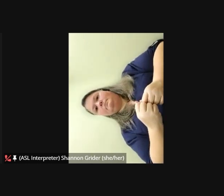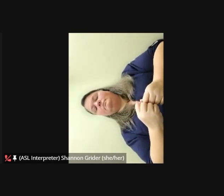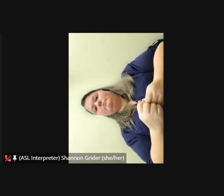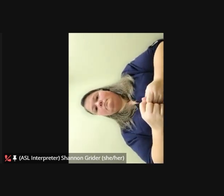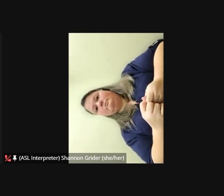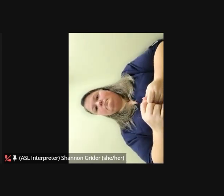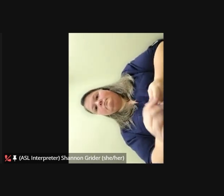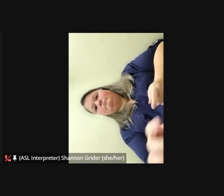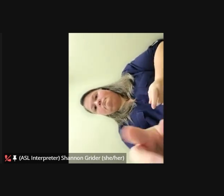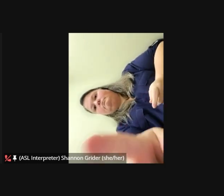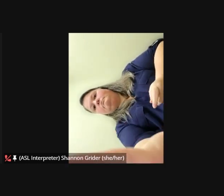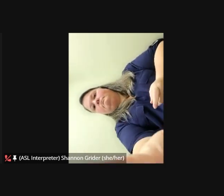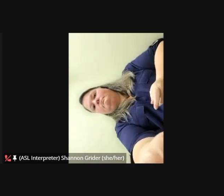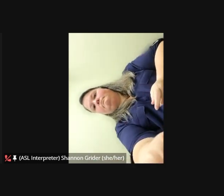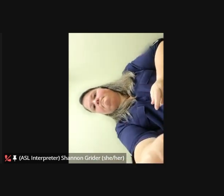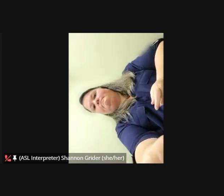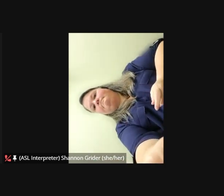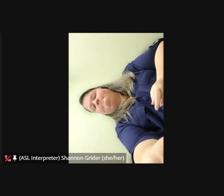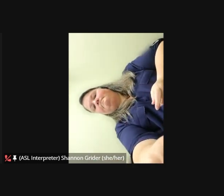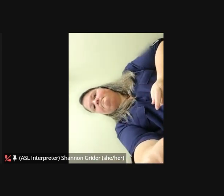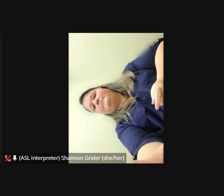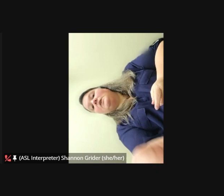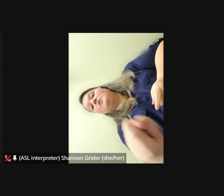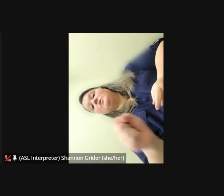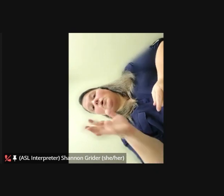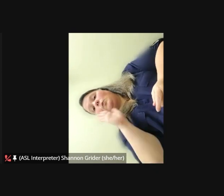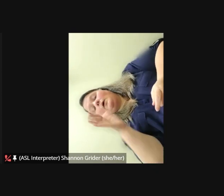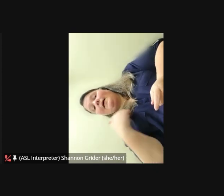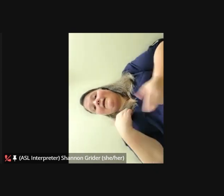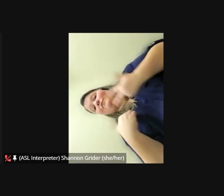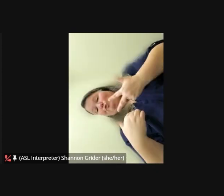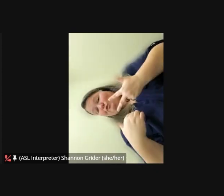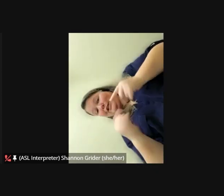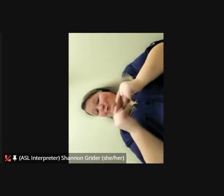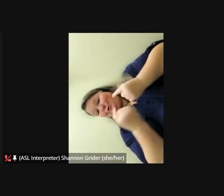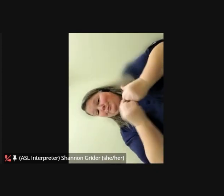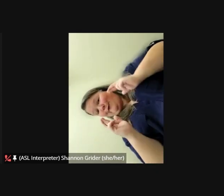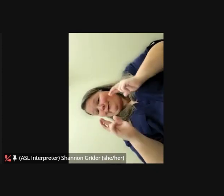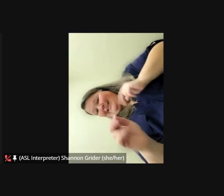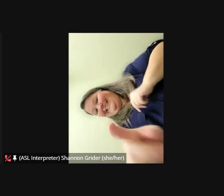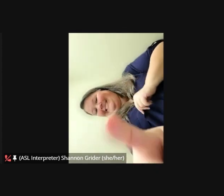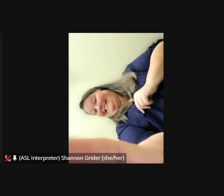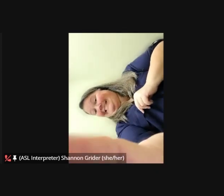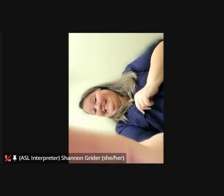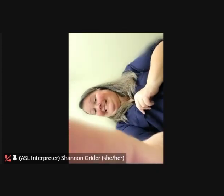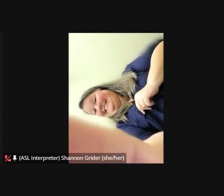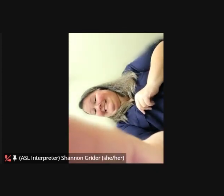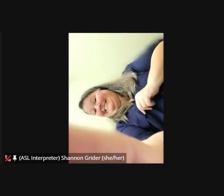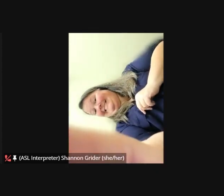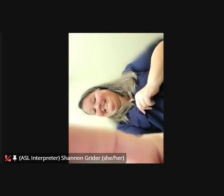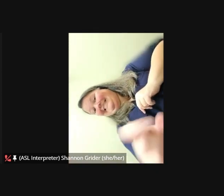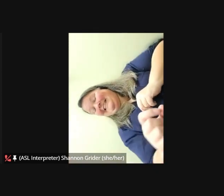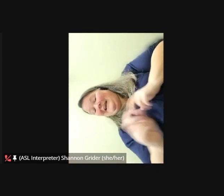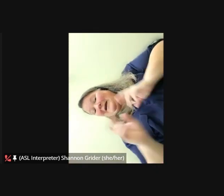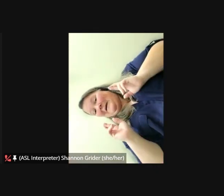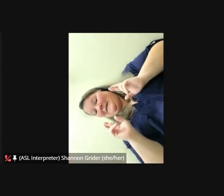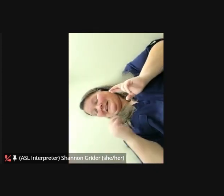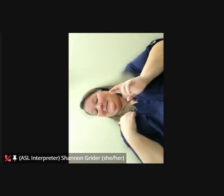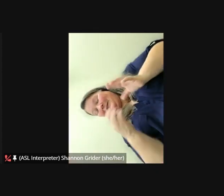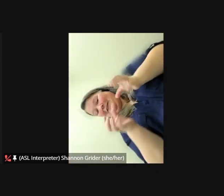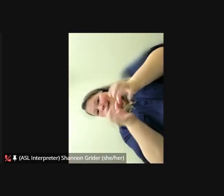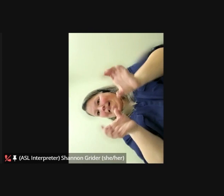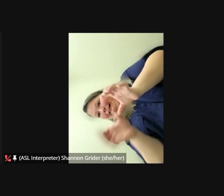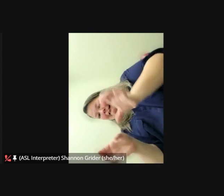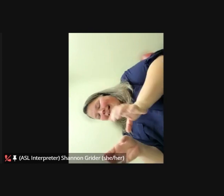So there will be 3 groups. Hopefully we are all sent to individual groups.